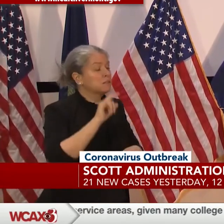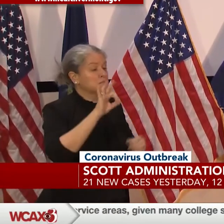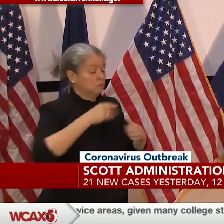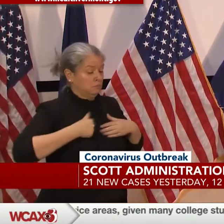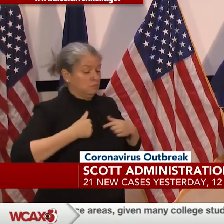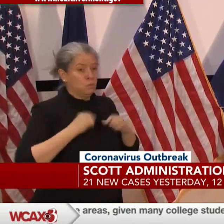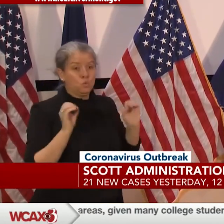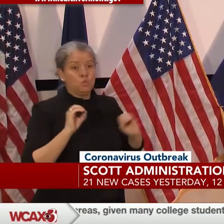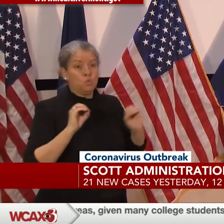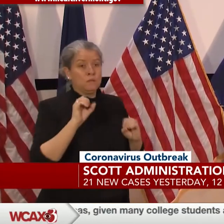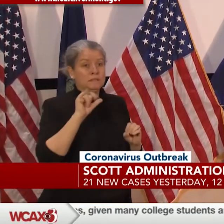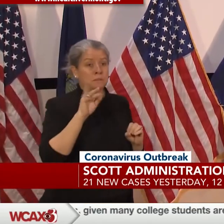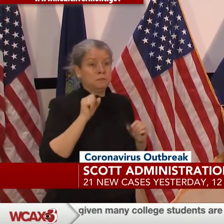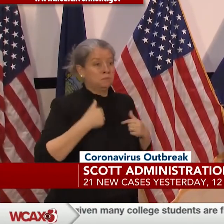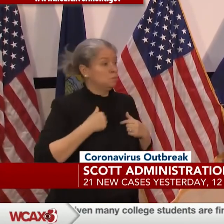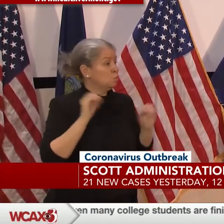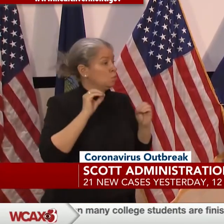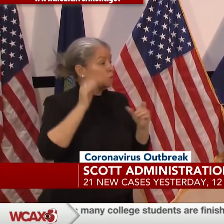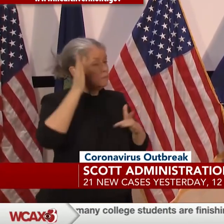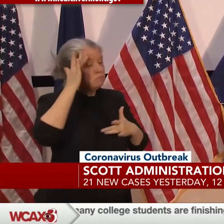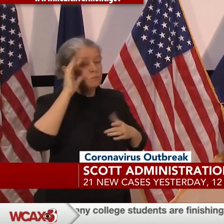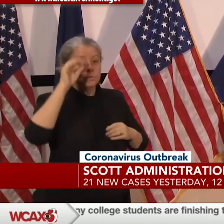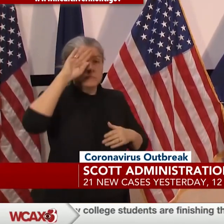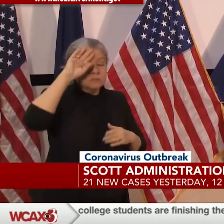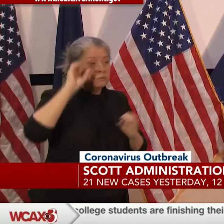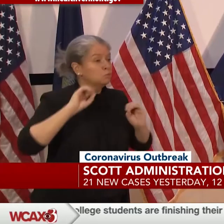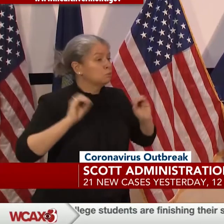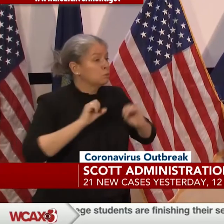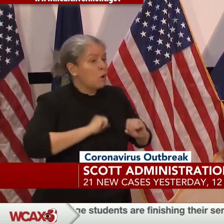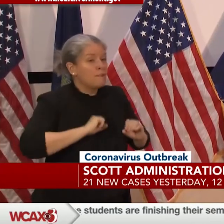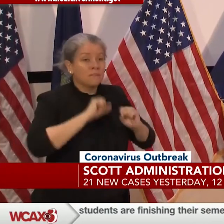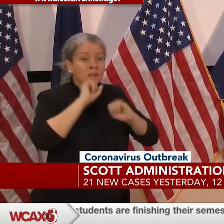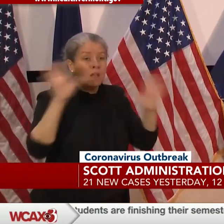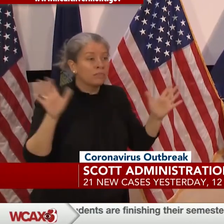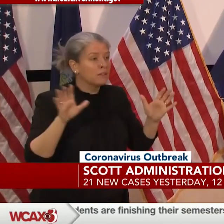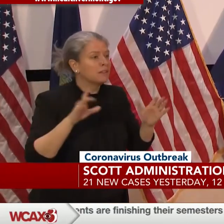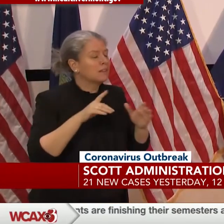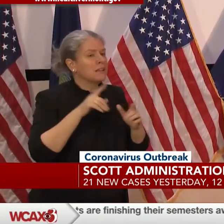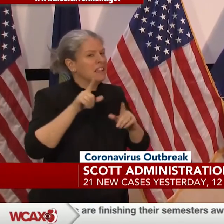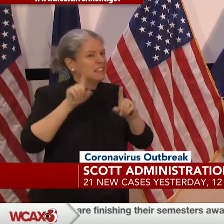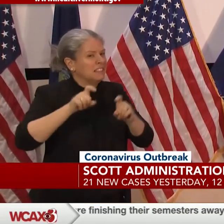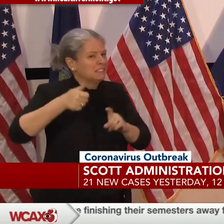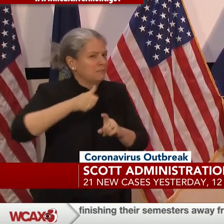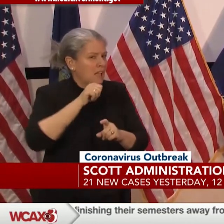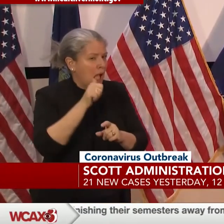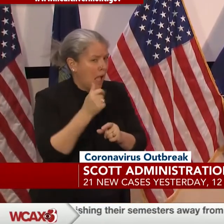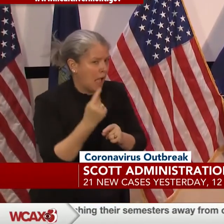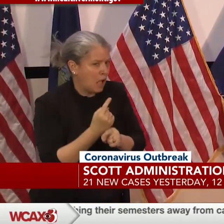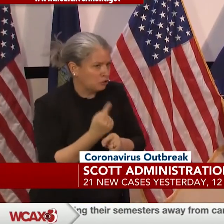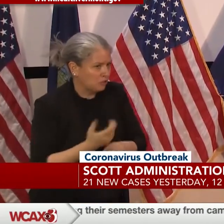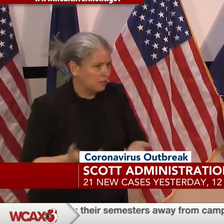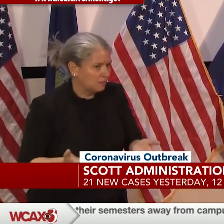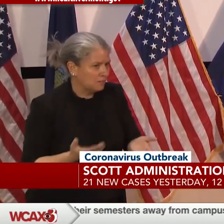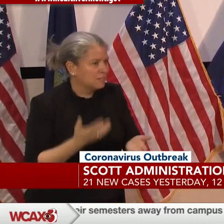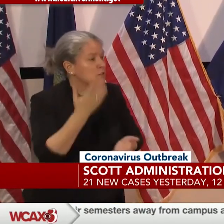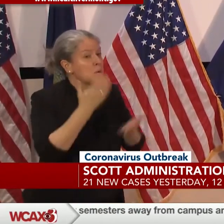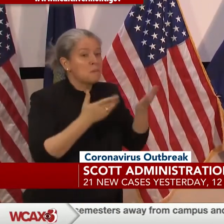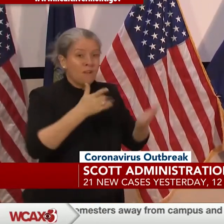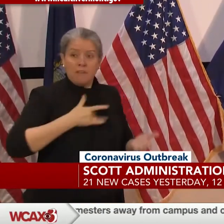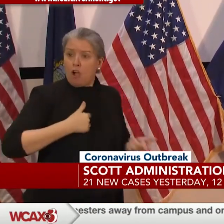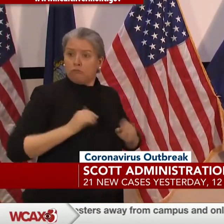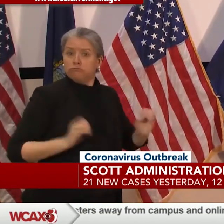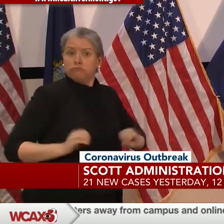symptomatic and you're asymptomatic, the tests aren't as accurate. And so you might get a false sense